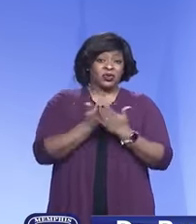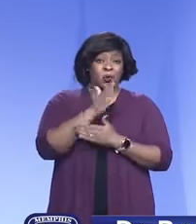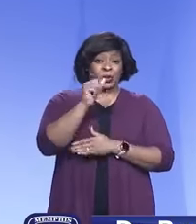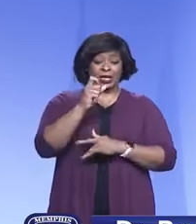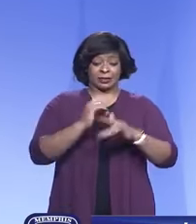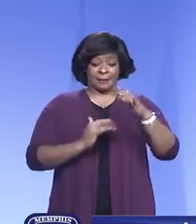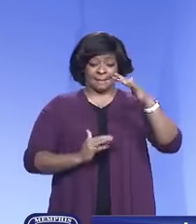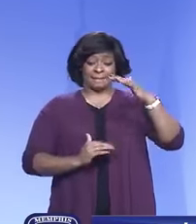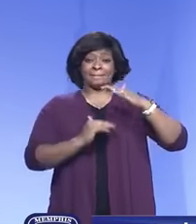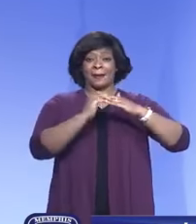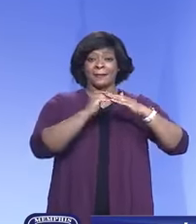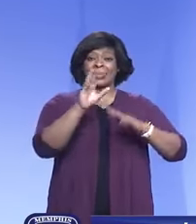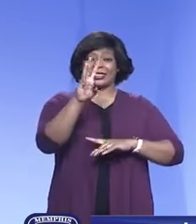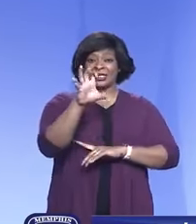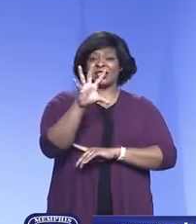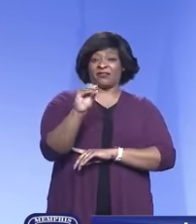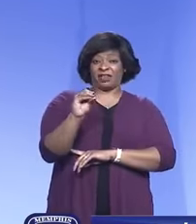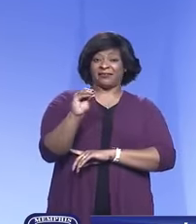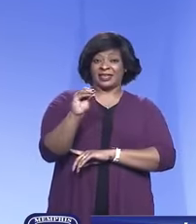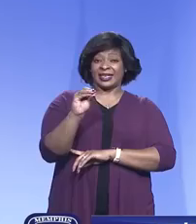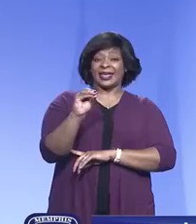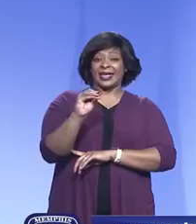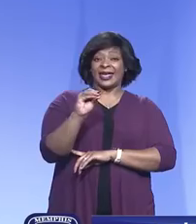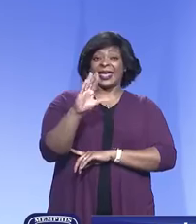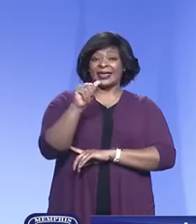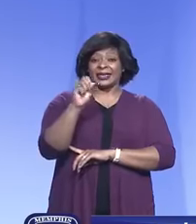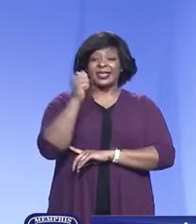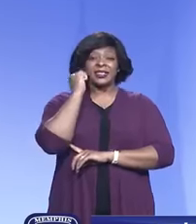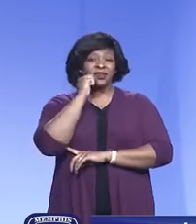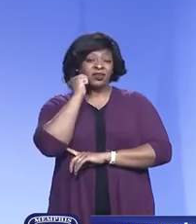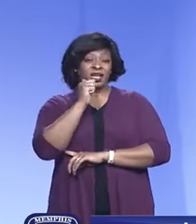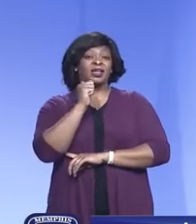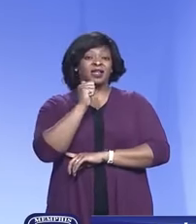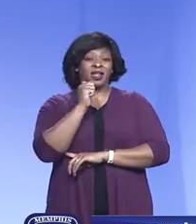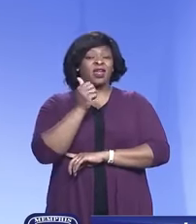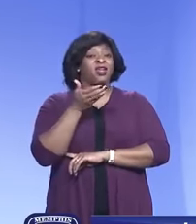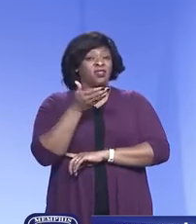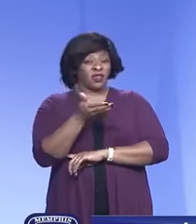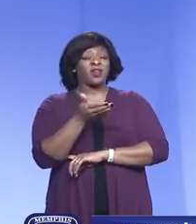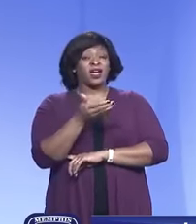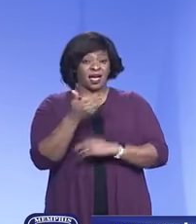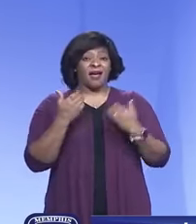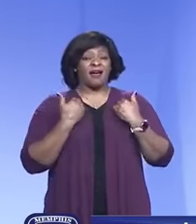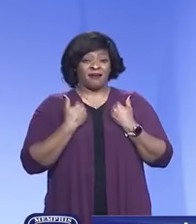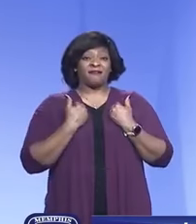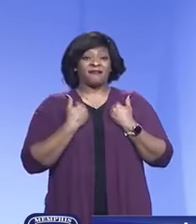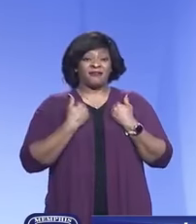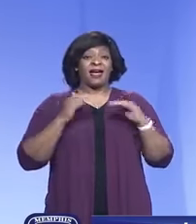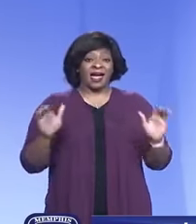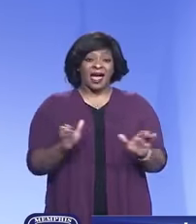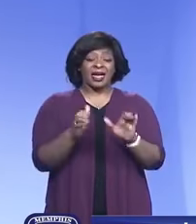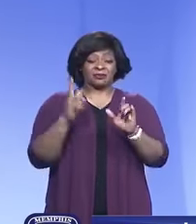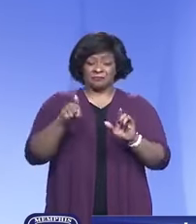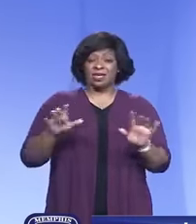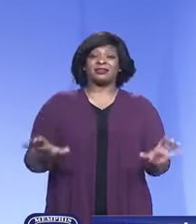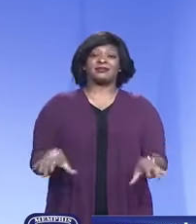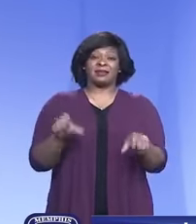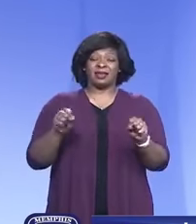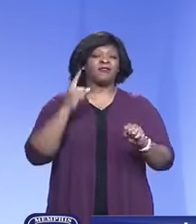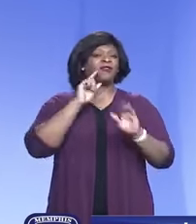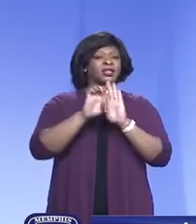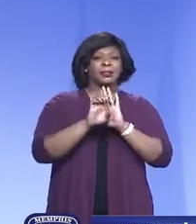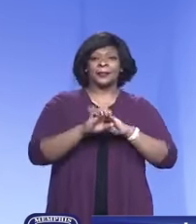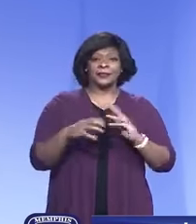reach 650 cases per day, there would be certain actions we would take, such